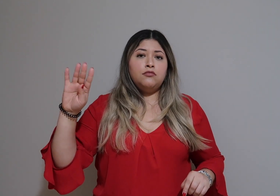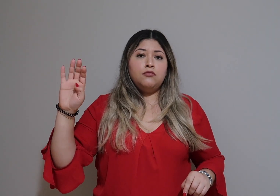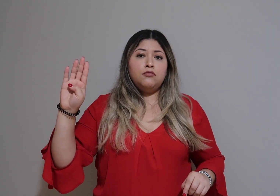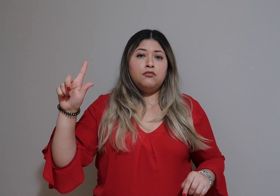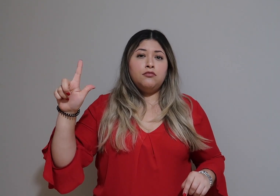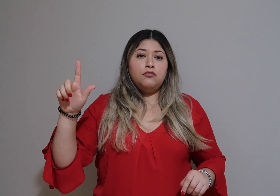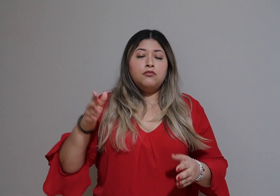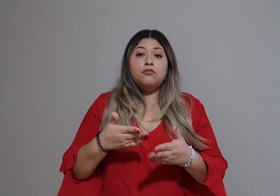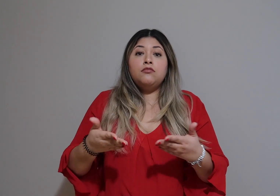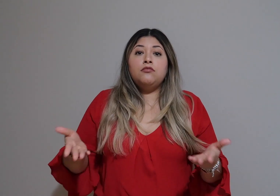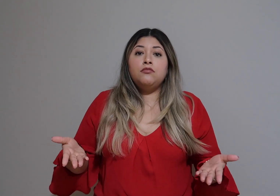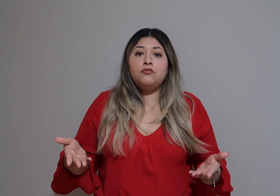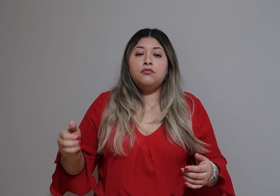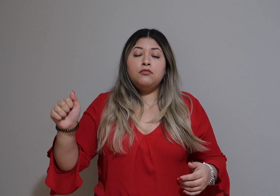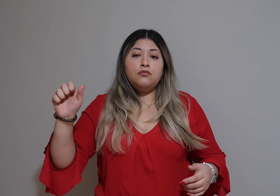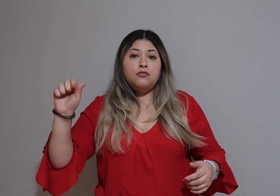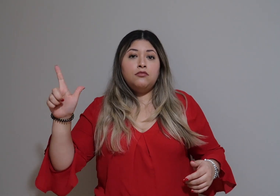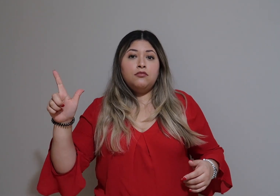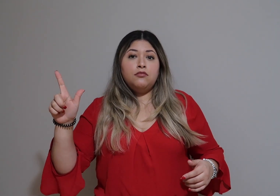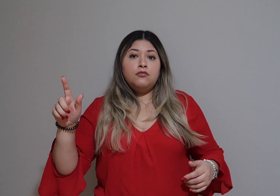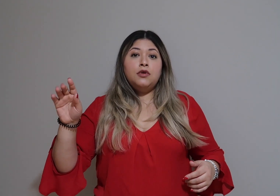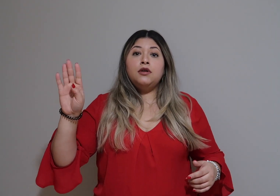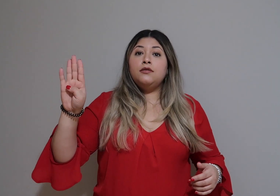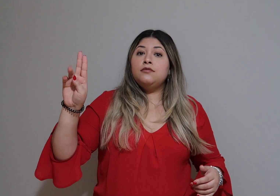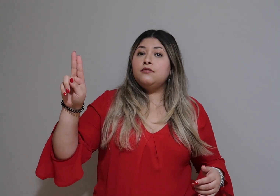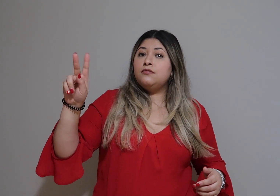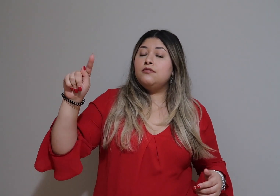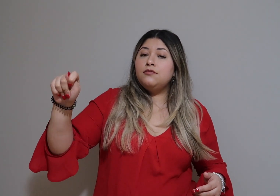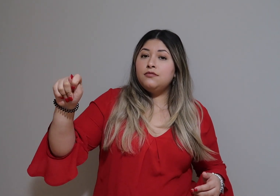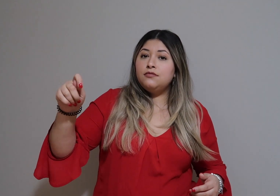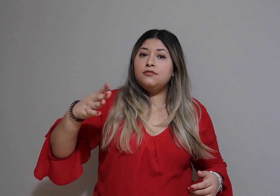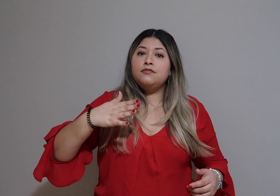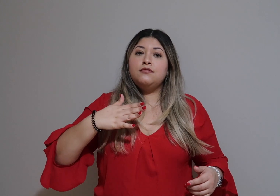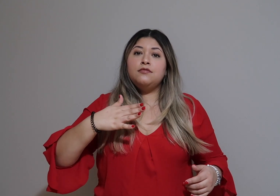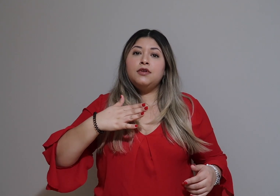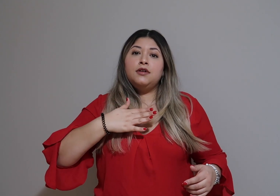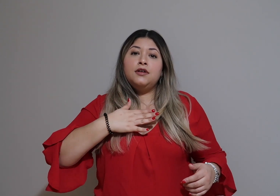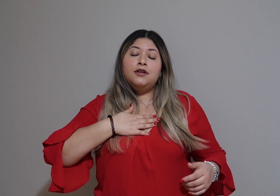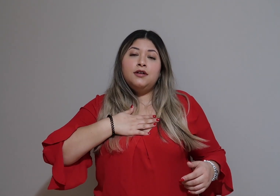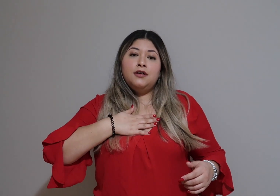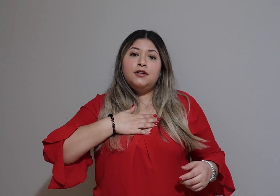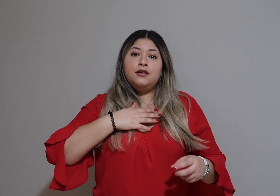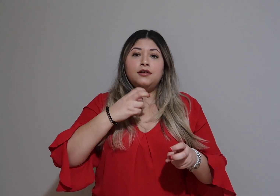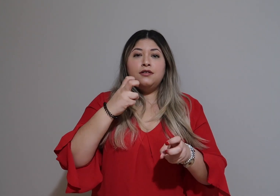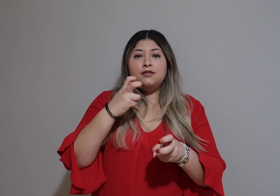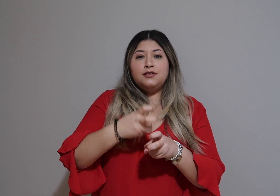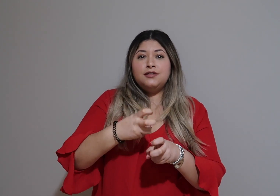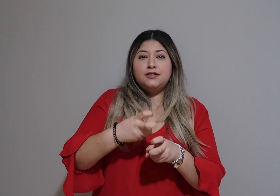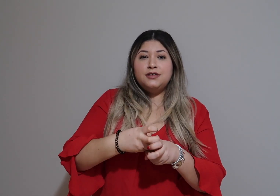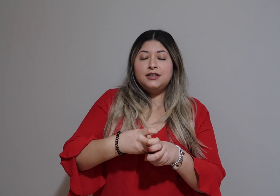nonverbally in ASL, but I thought it would be fun and I wanted a little bit of a challenge.